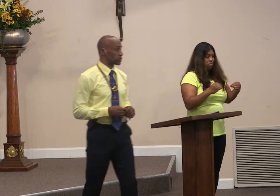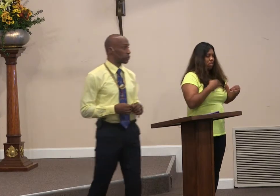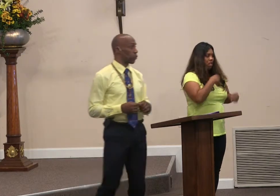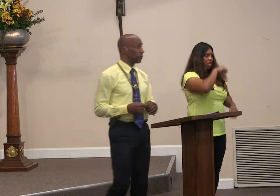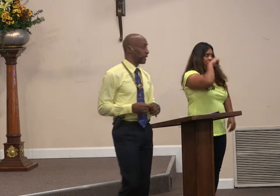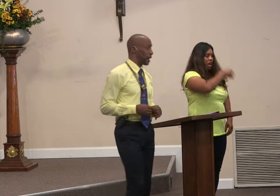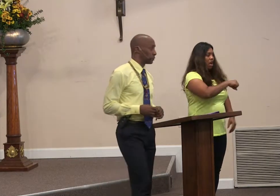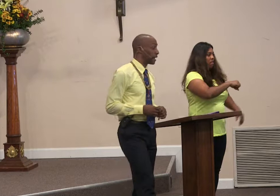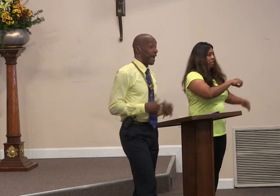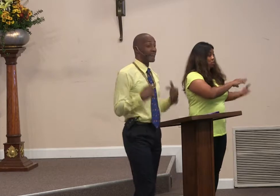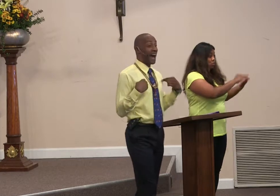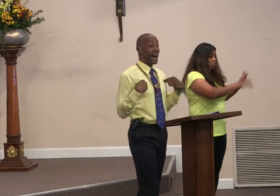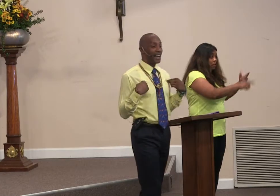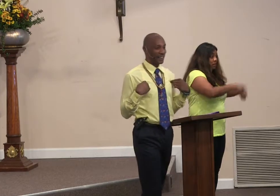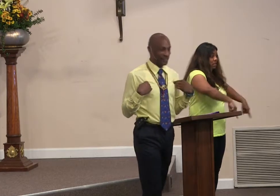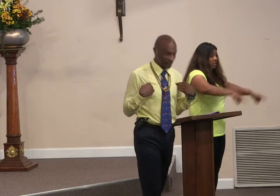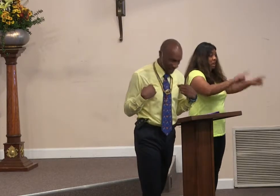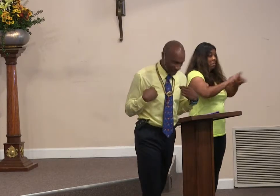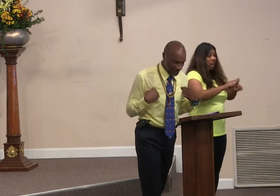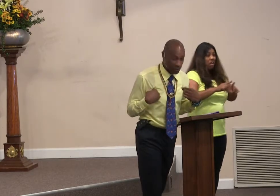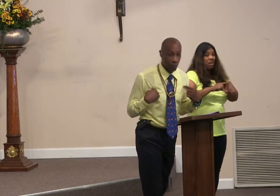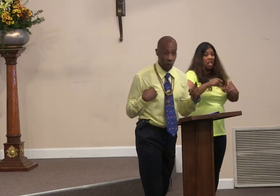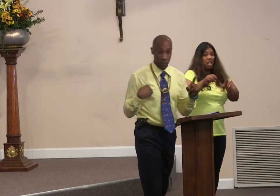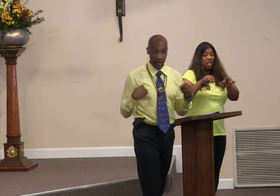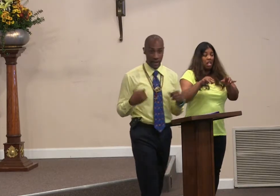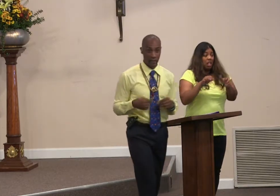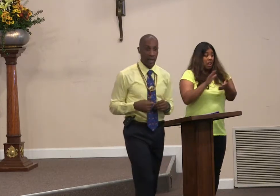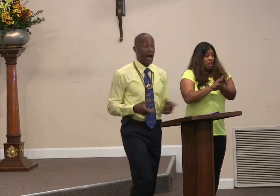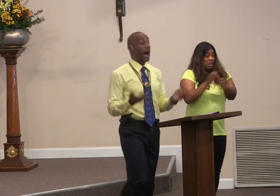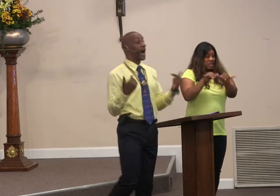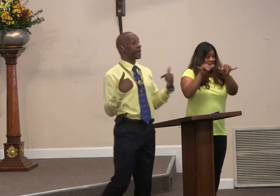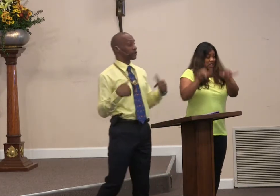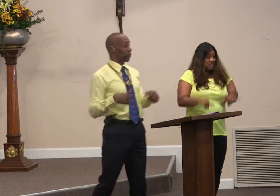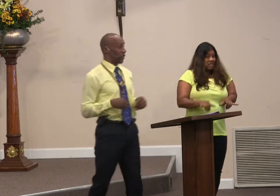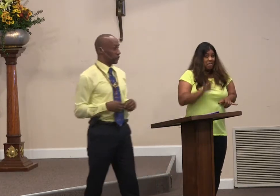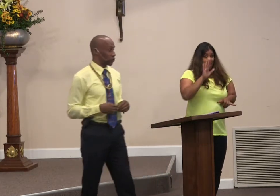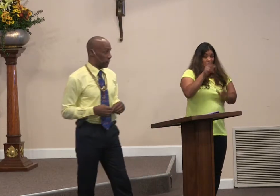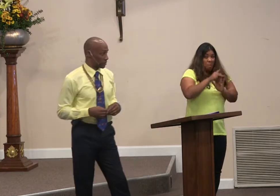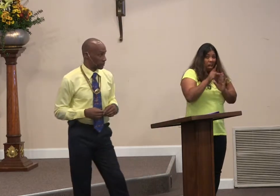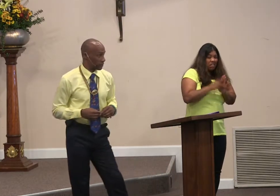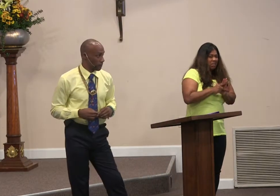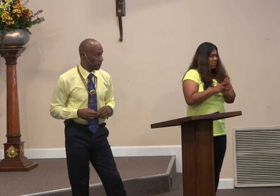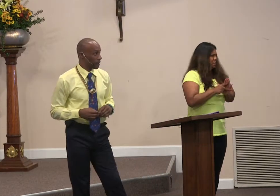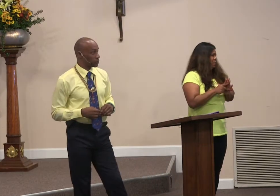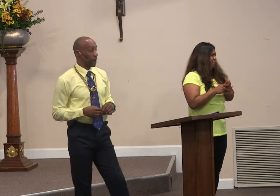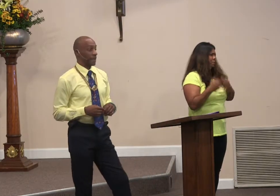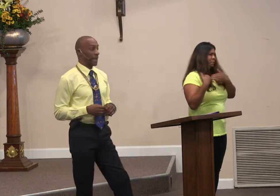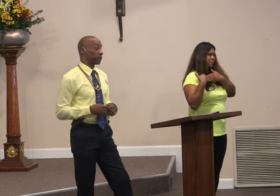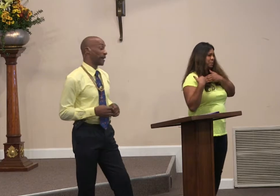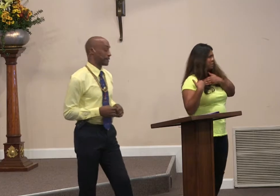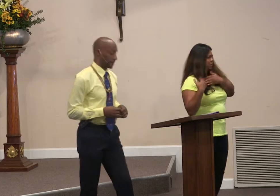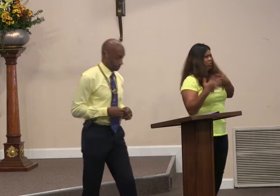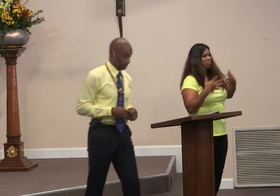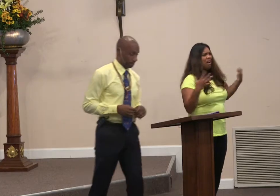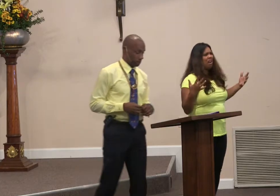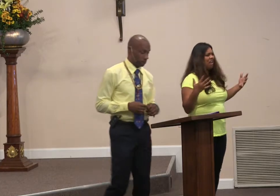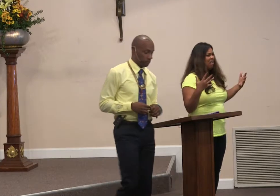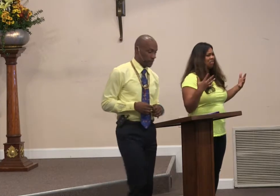educational system wore me down. And I let it wear me down. I took on the stress. So I gained